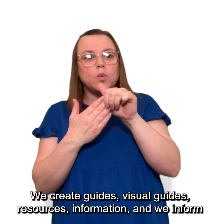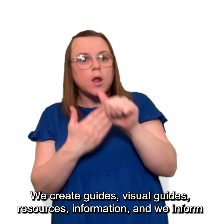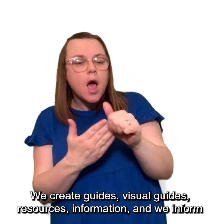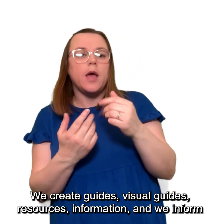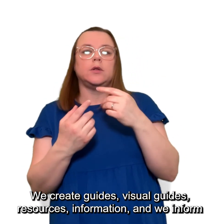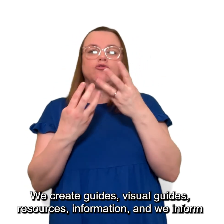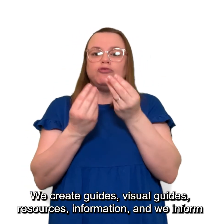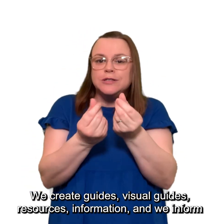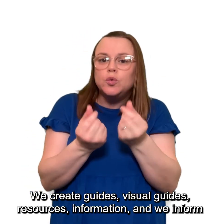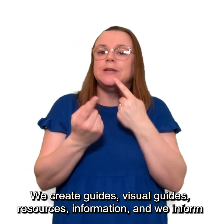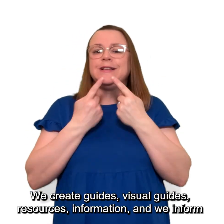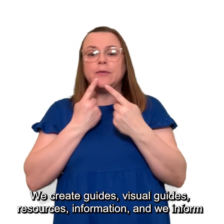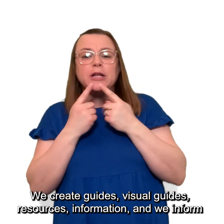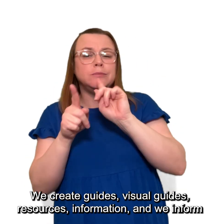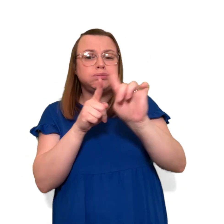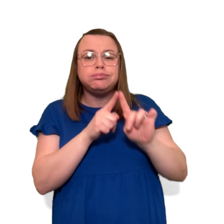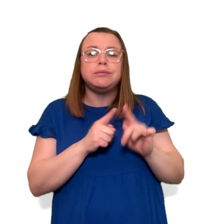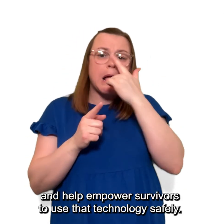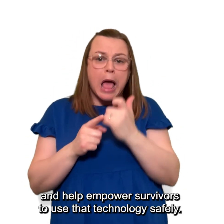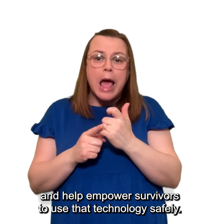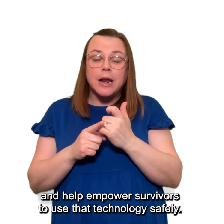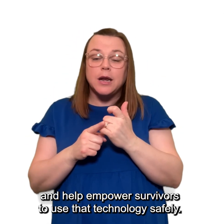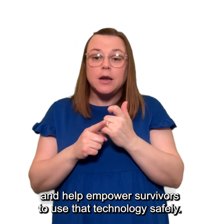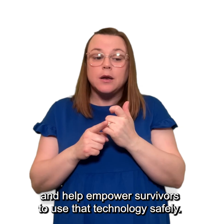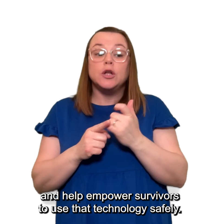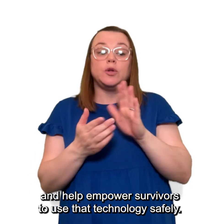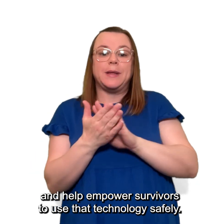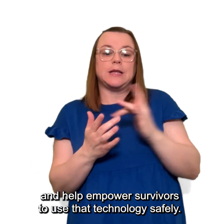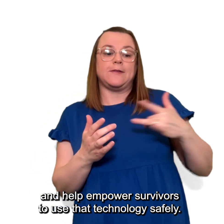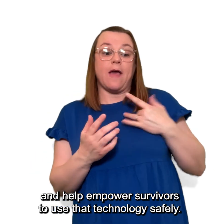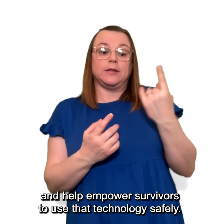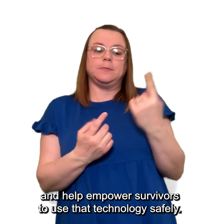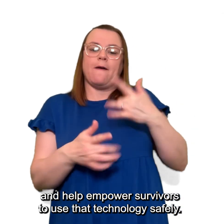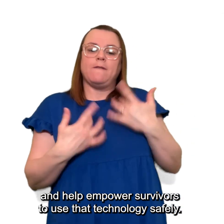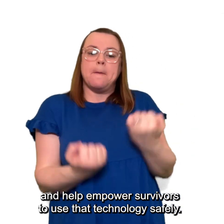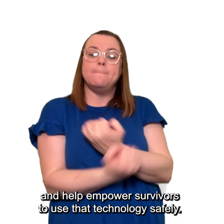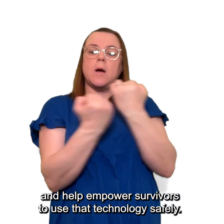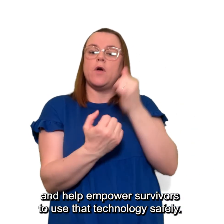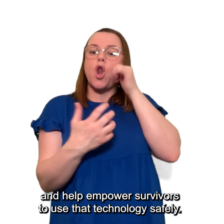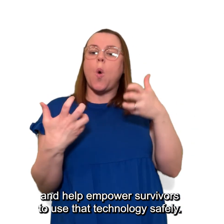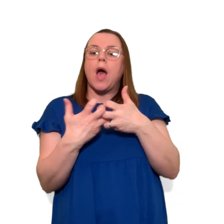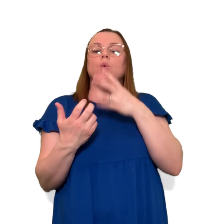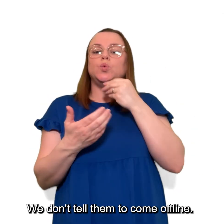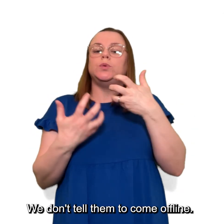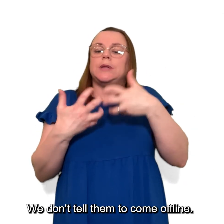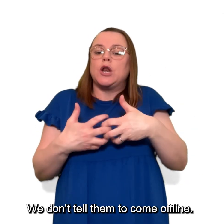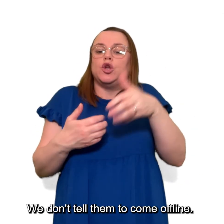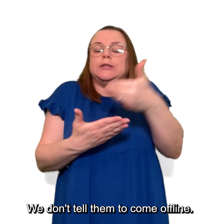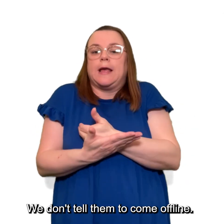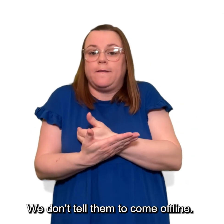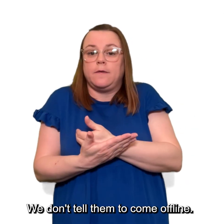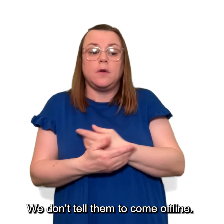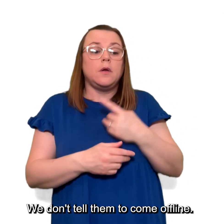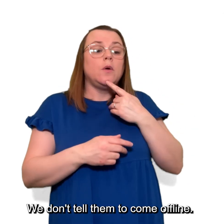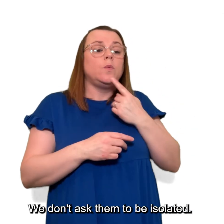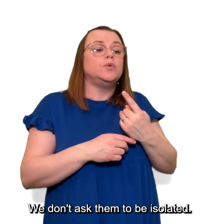guides, resources, information, and we inform and help empower survivors to use that technology safely. We don't tell them